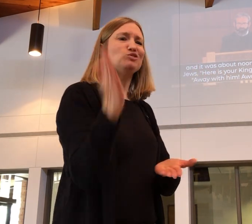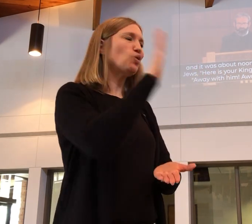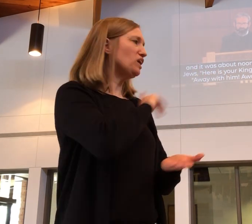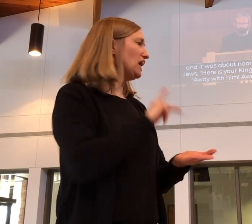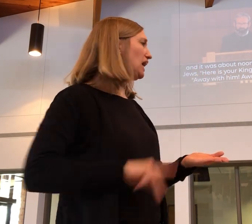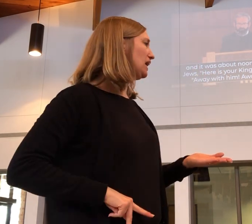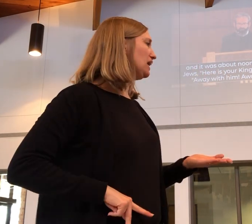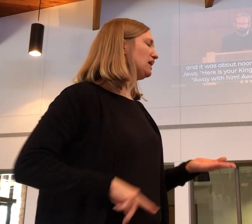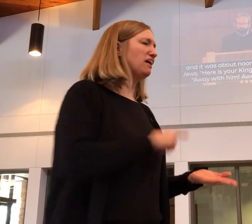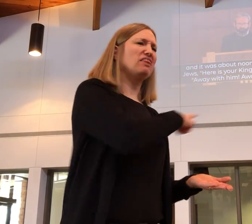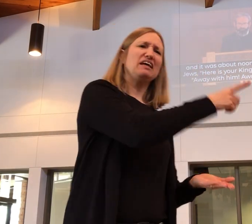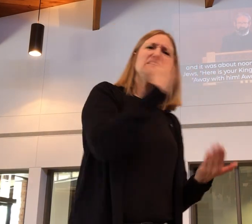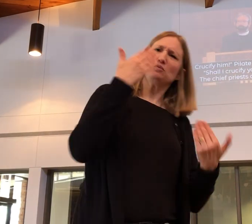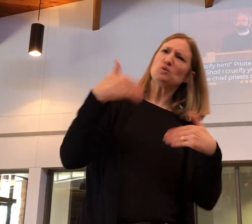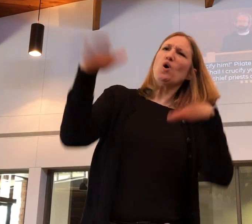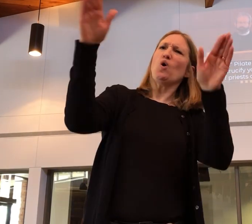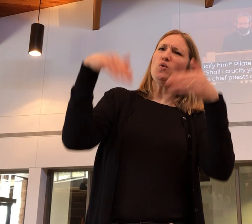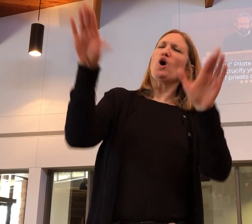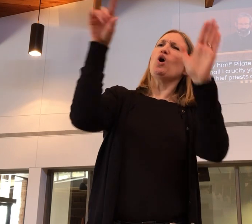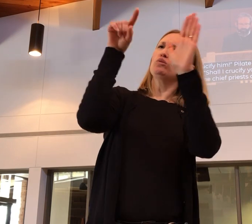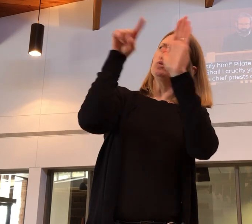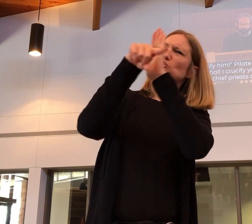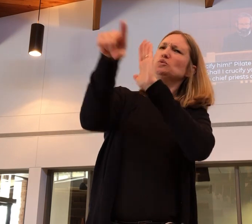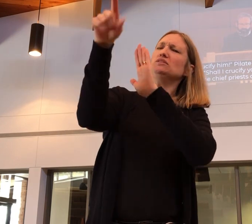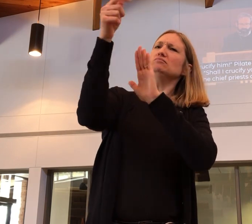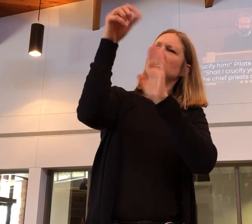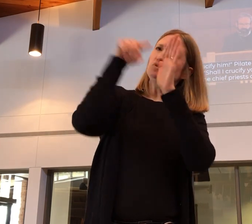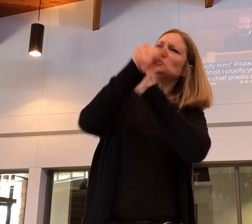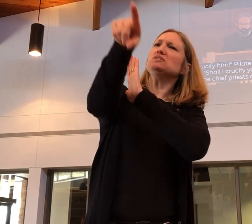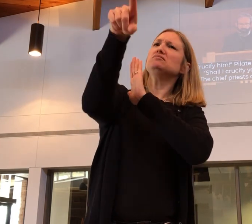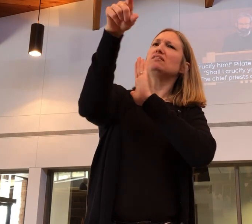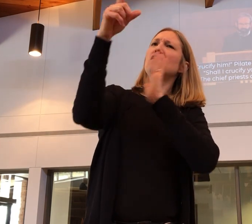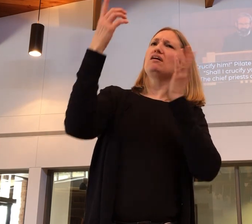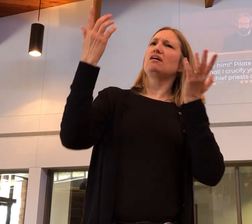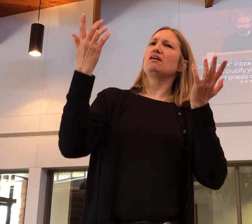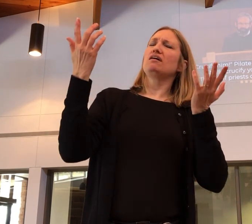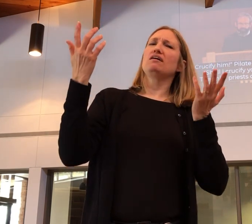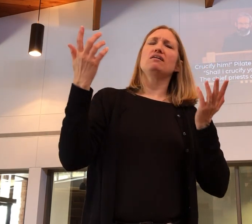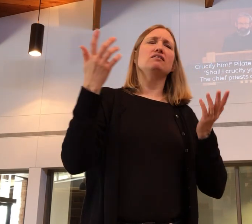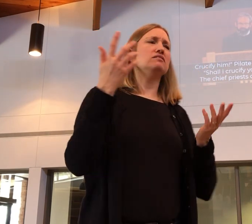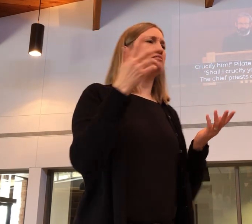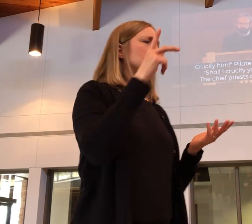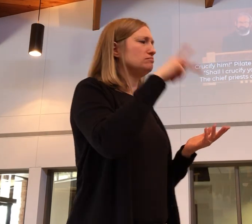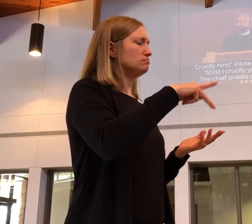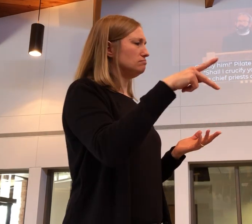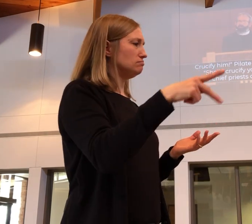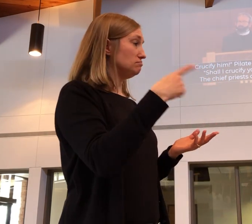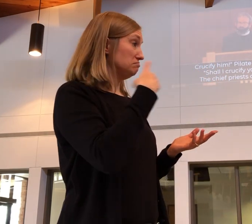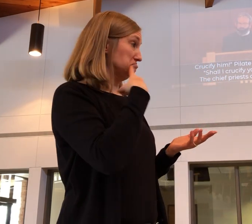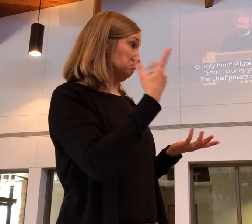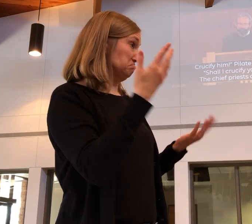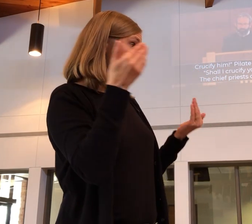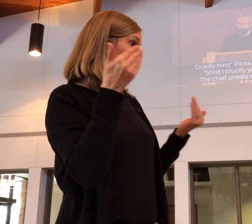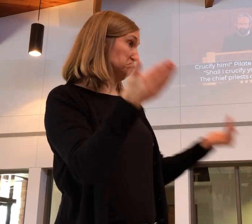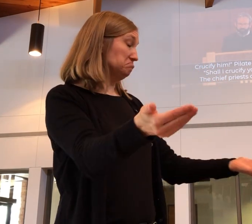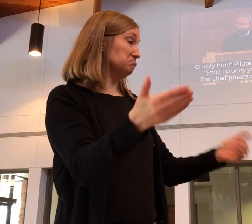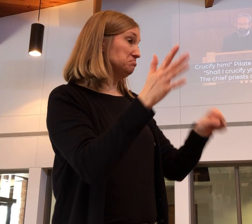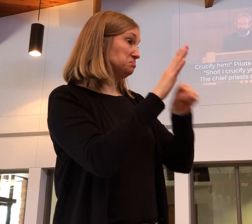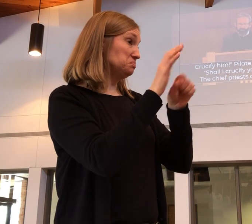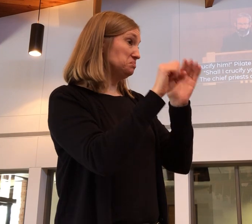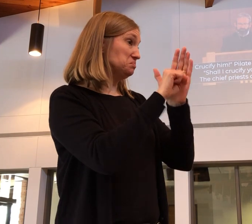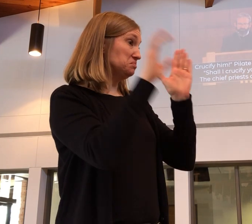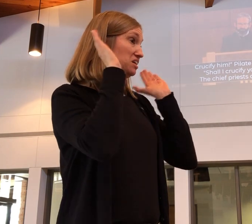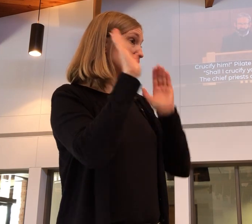out, "Away with him! Away with him! Crucify him!" Pilate asked them, "Shall I crucify your